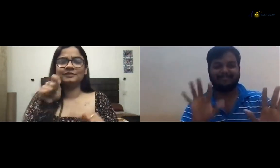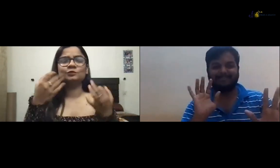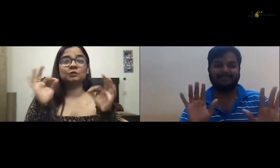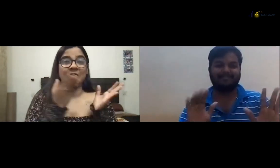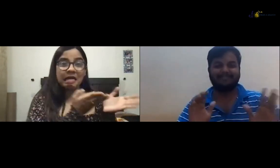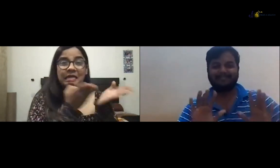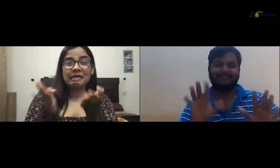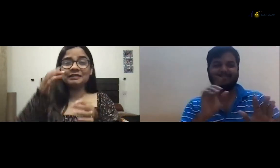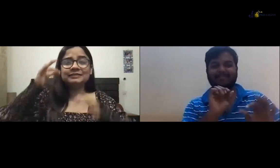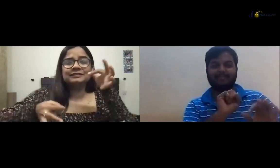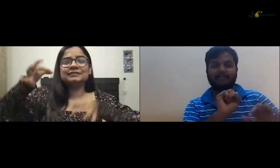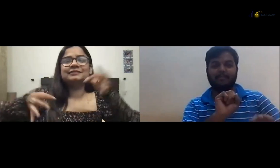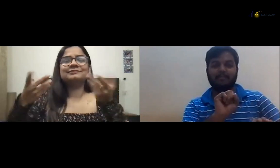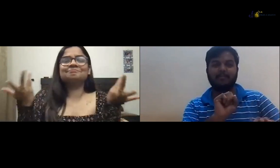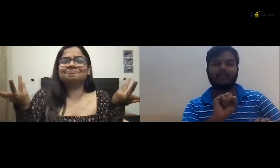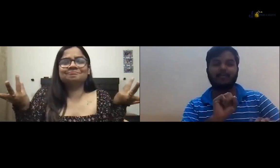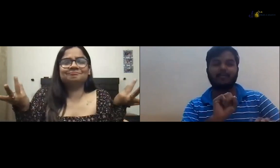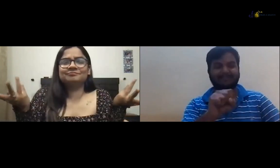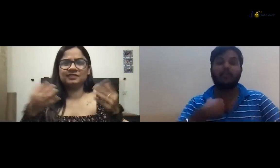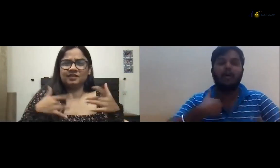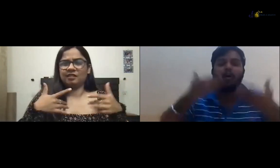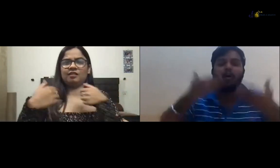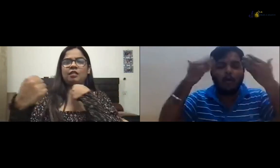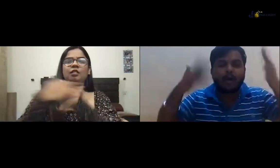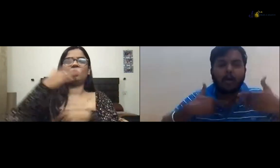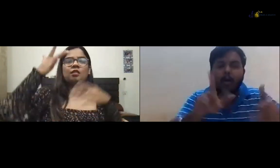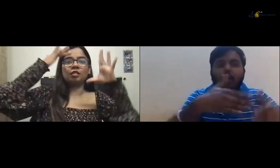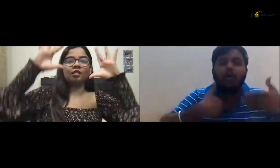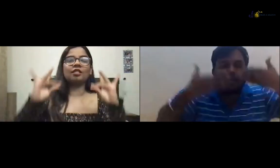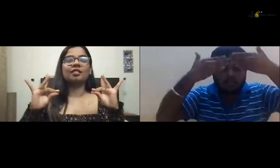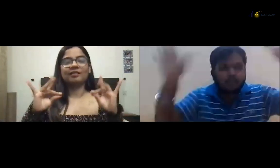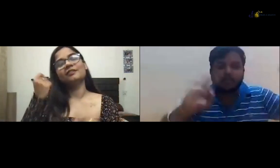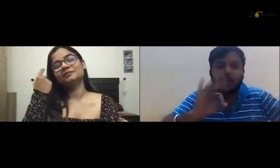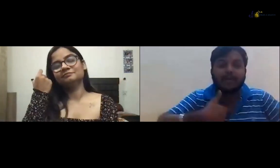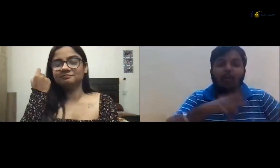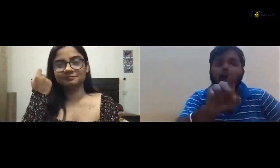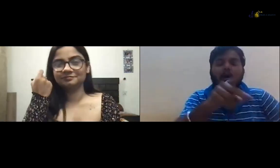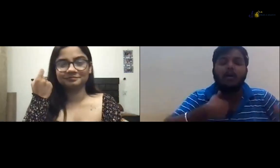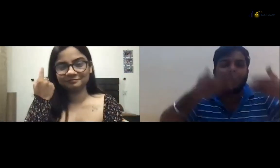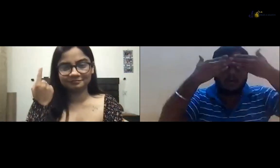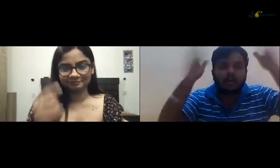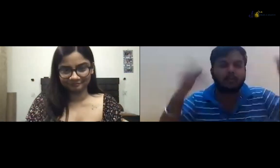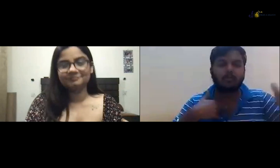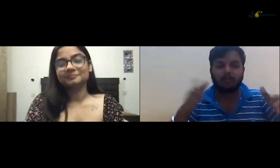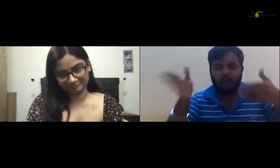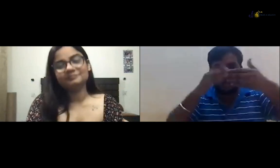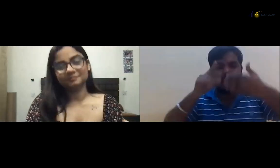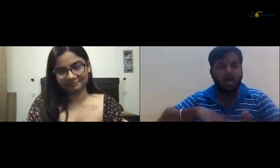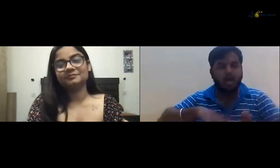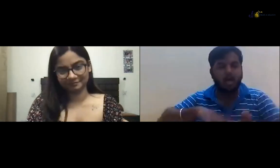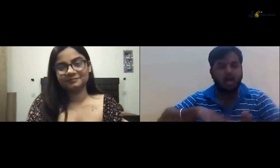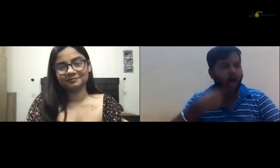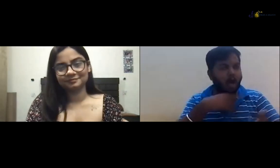treat women, girls, and any can wear whatever they like. So we can't judge them, right? We cannot force them. That's true. I